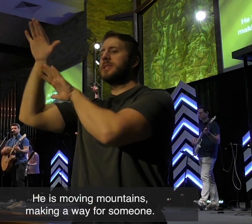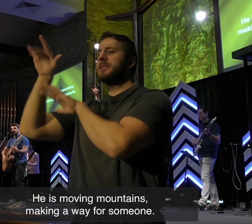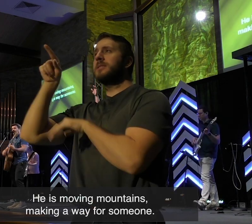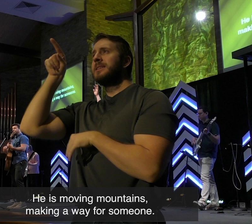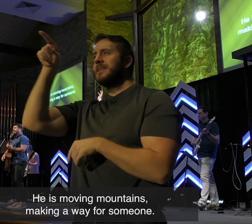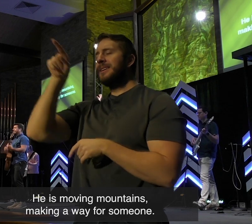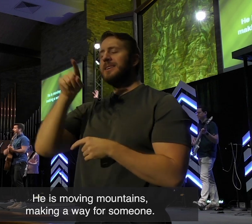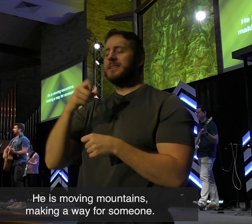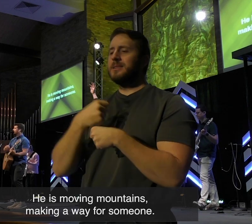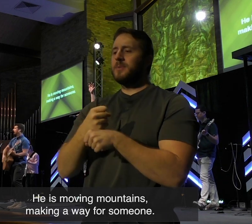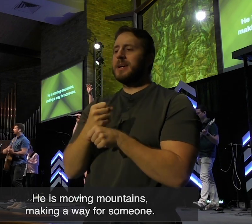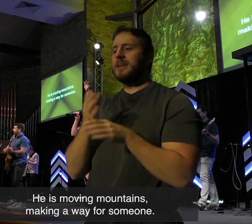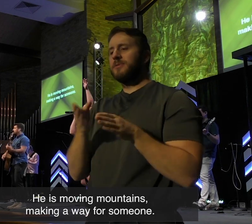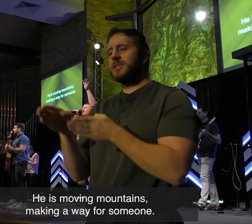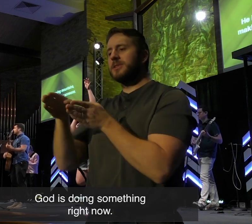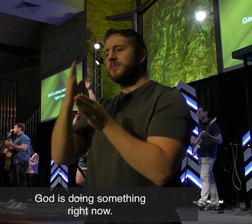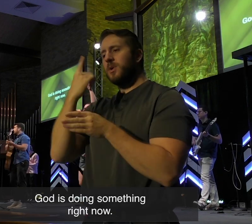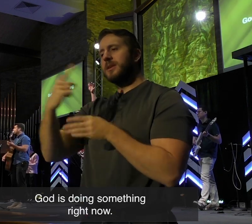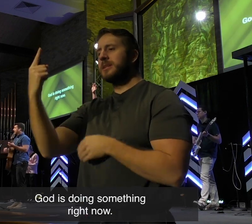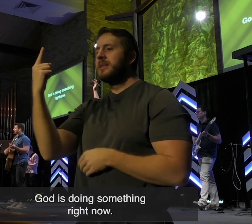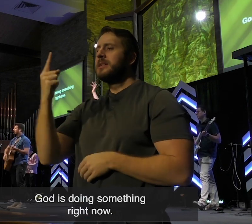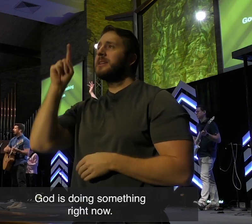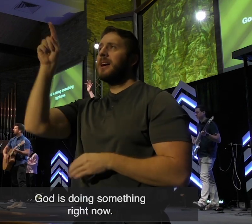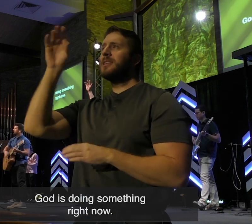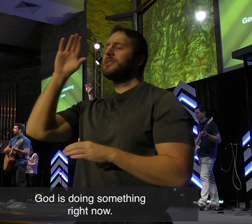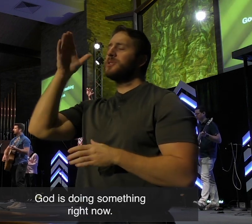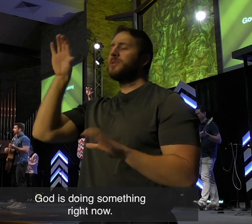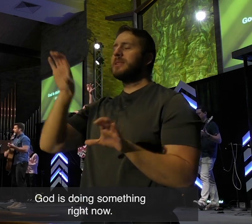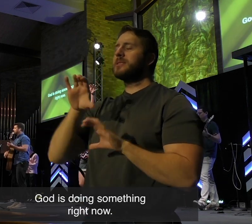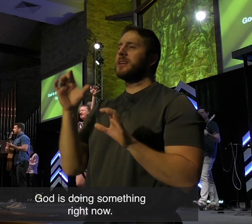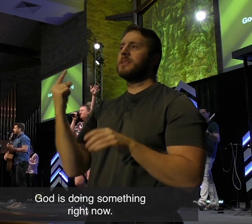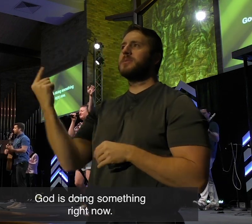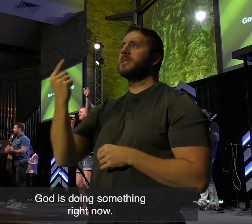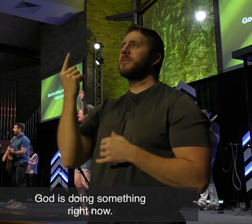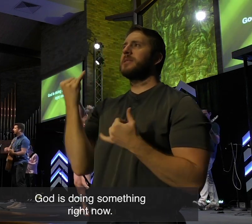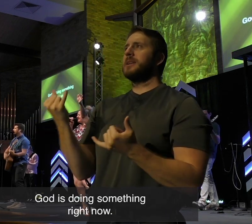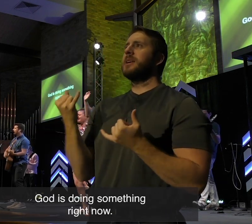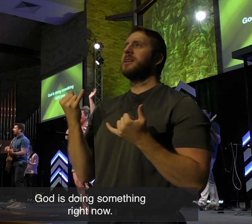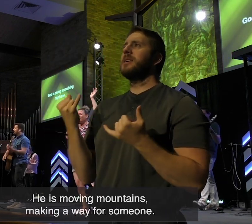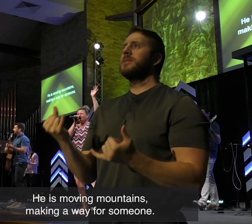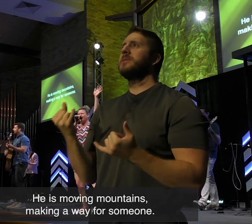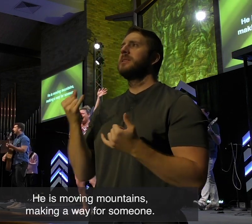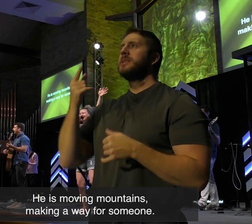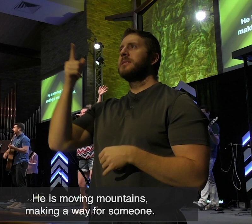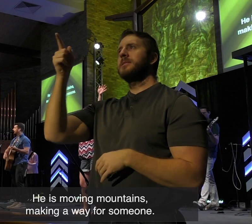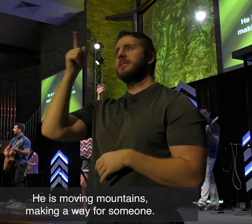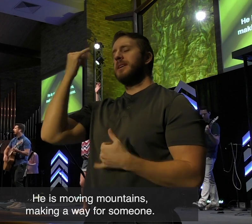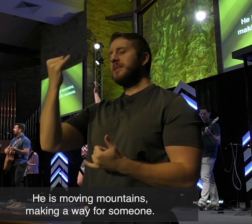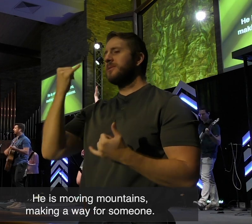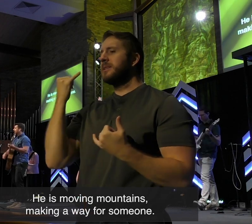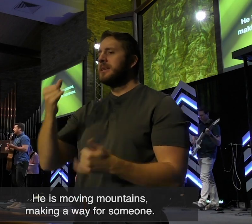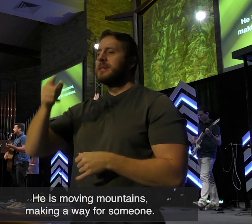the mountains, making a way for someone. God is doing something right now.